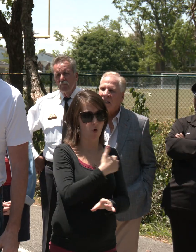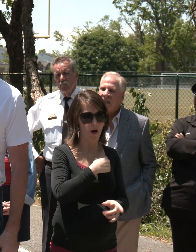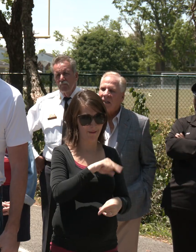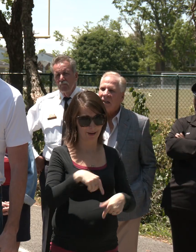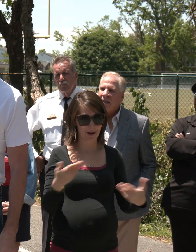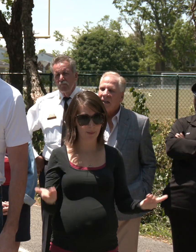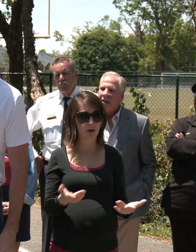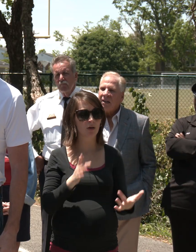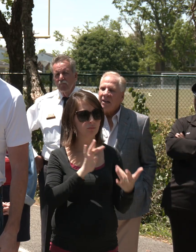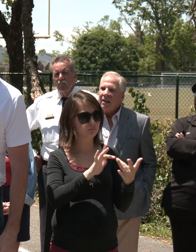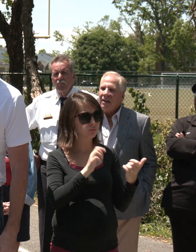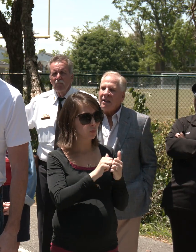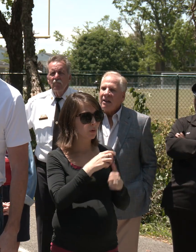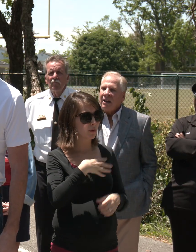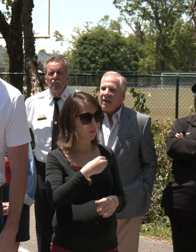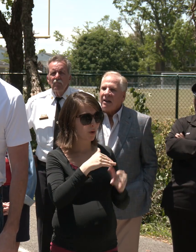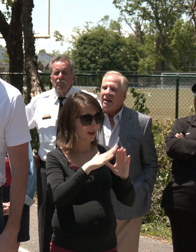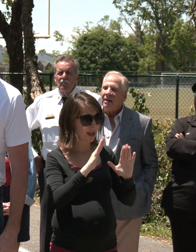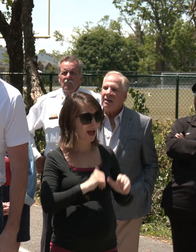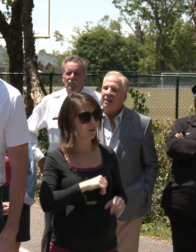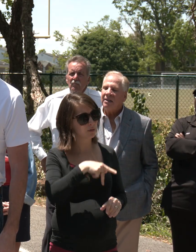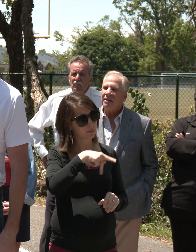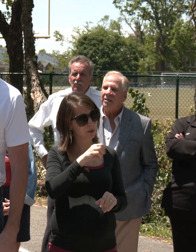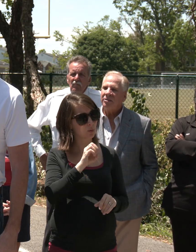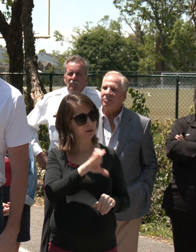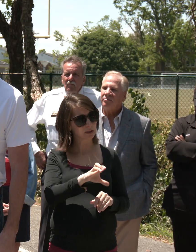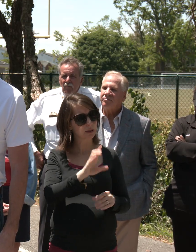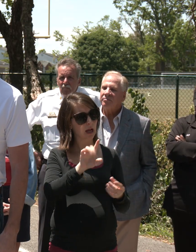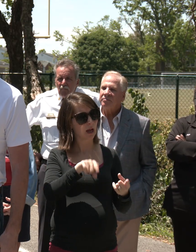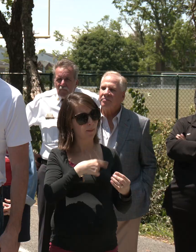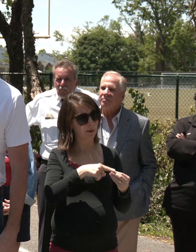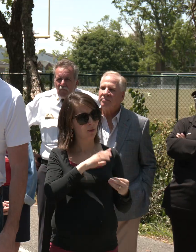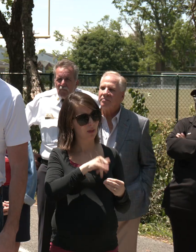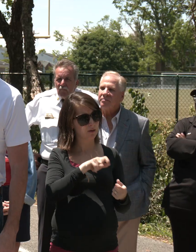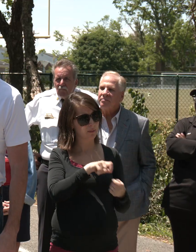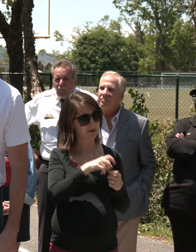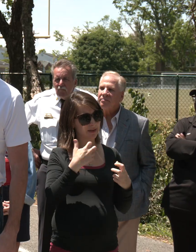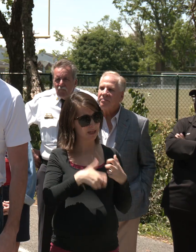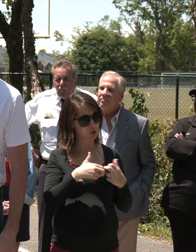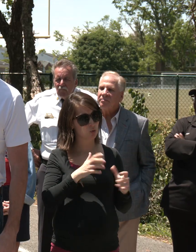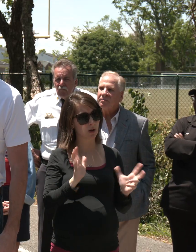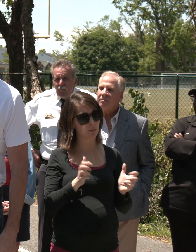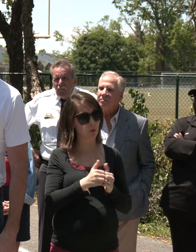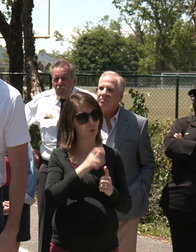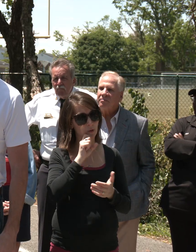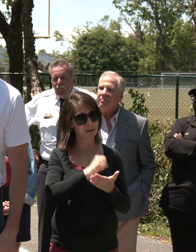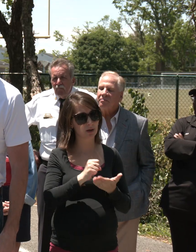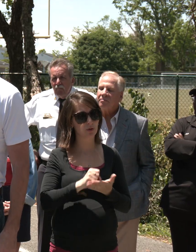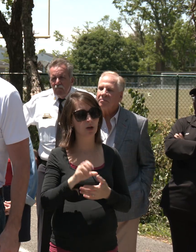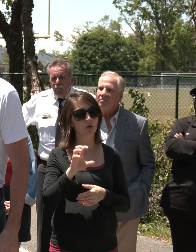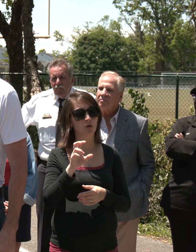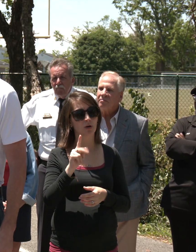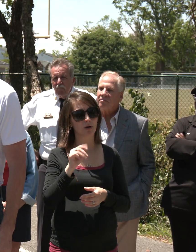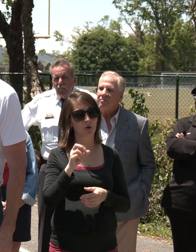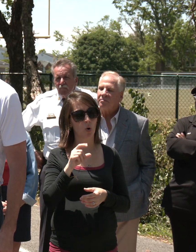with the White House point of contact on this particular issue. I spoke with Secretary Noem twice this morning to talk about it.